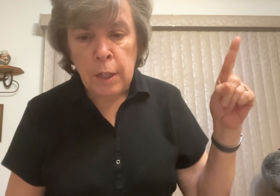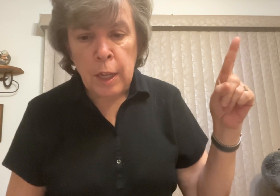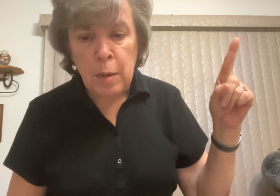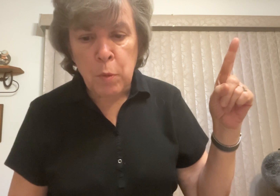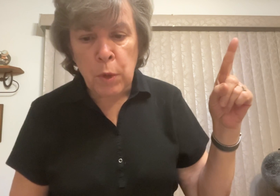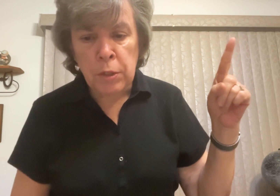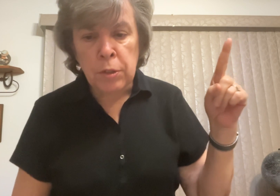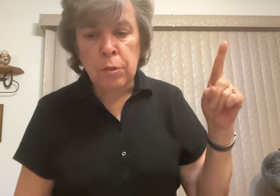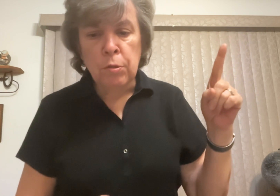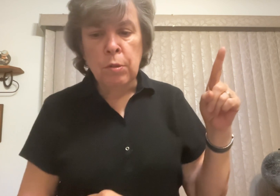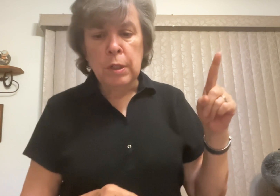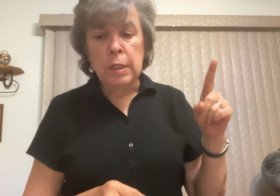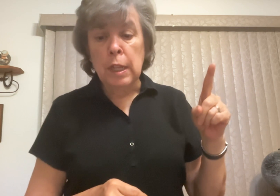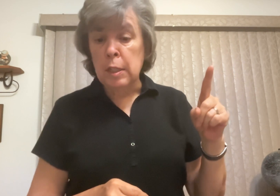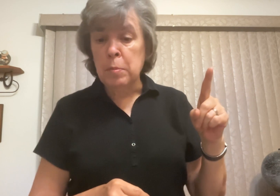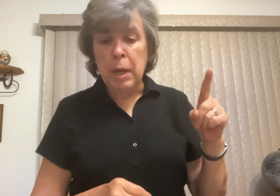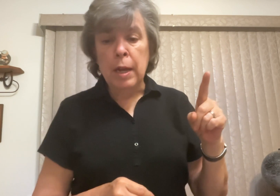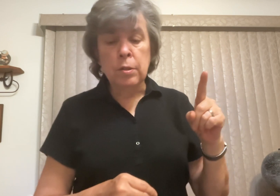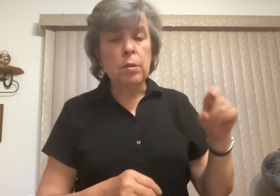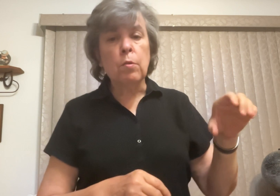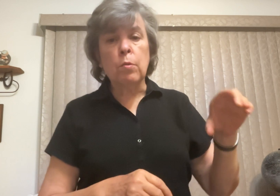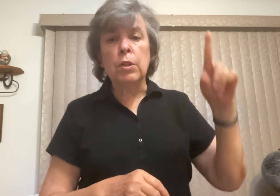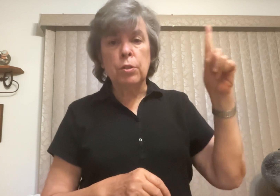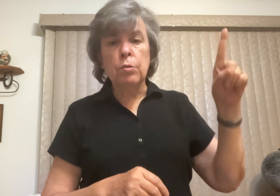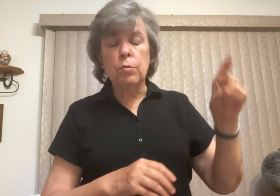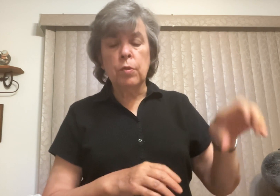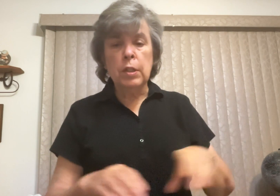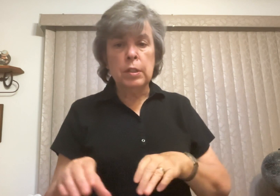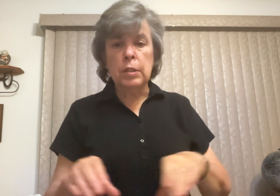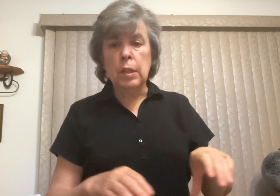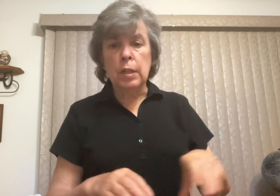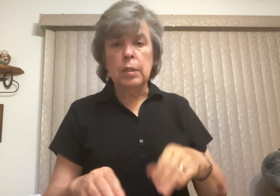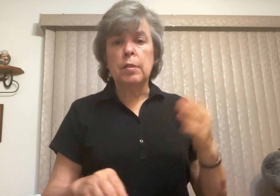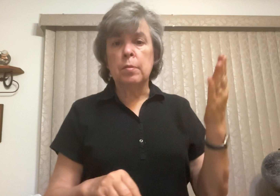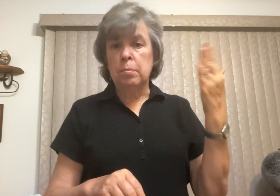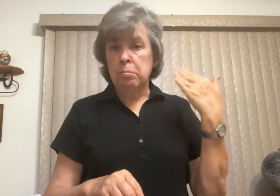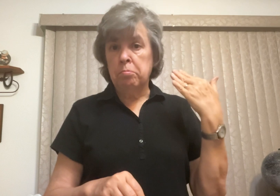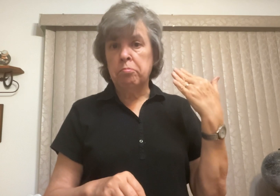again, I'm going to do done in the past. What you've done.